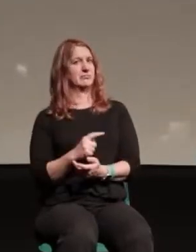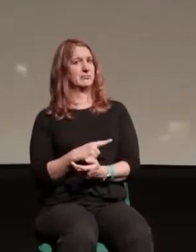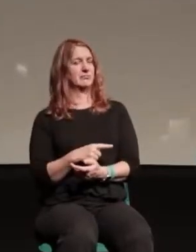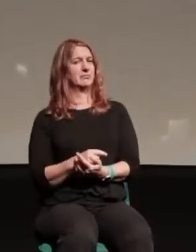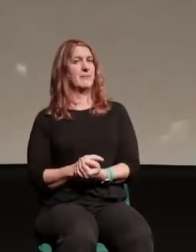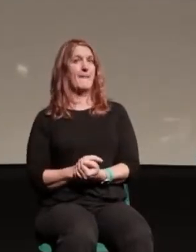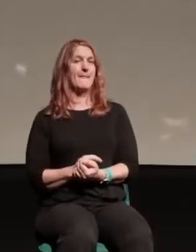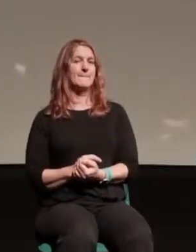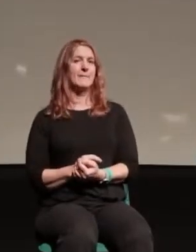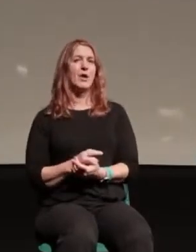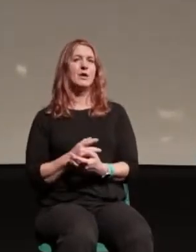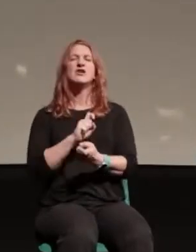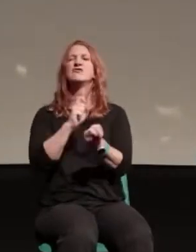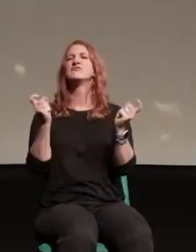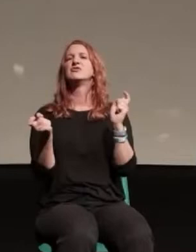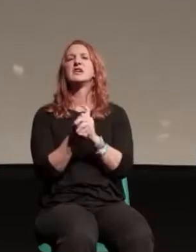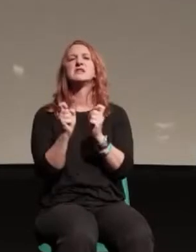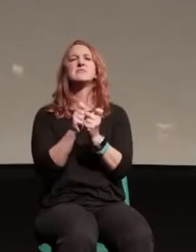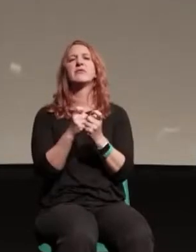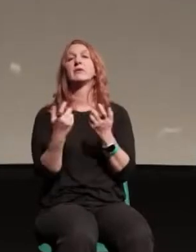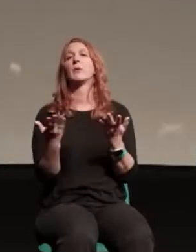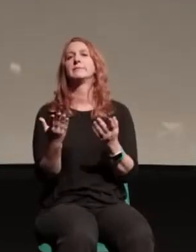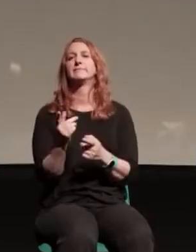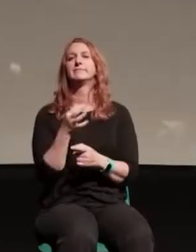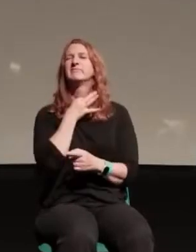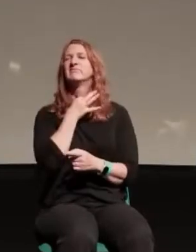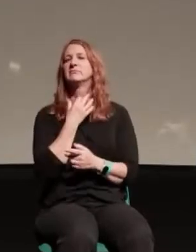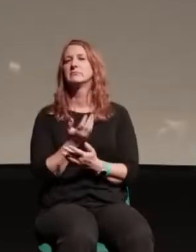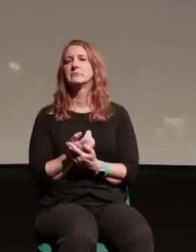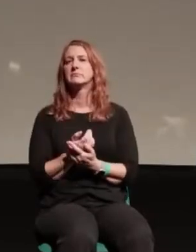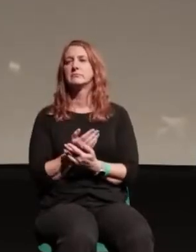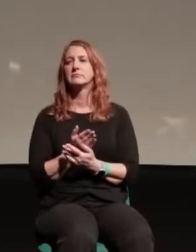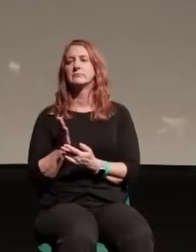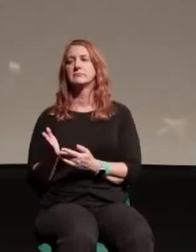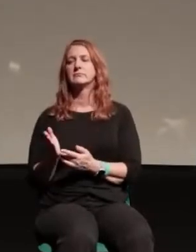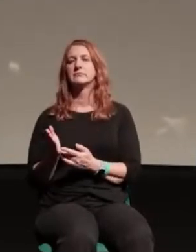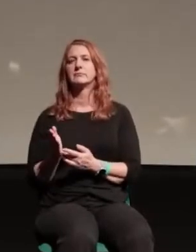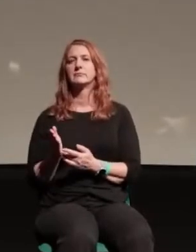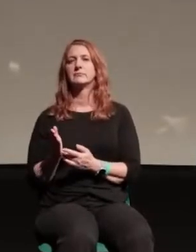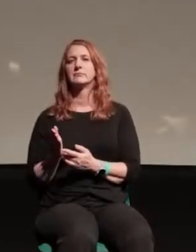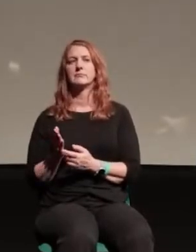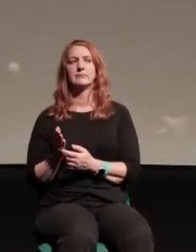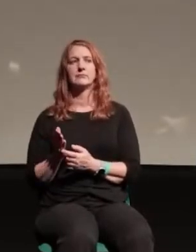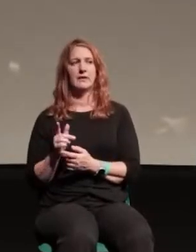What has actually changed? I can start there, and I think that